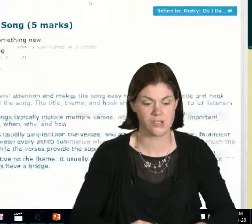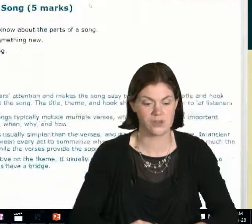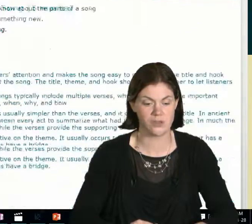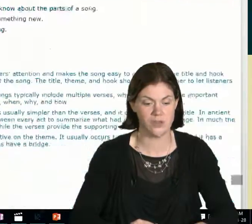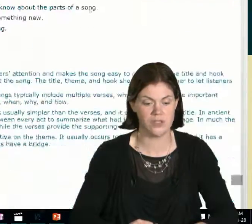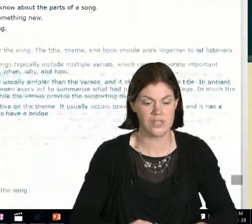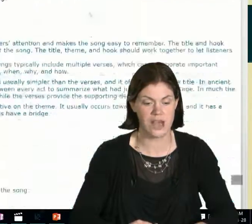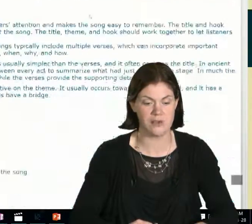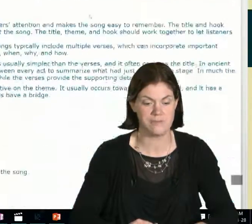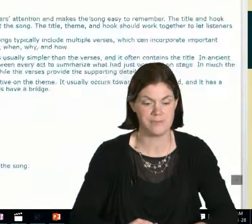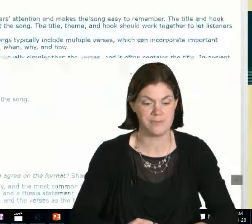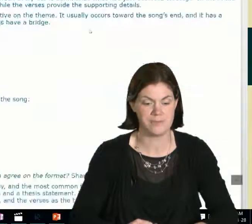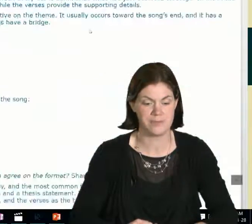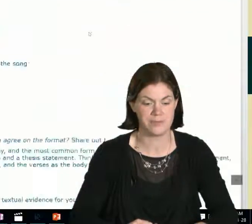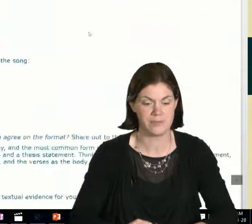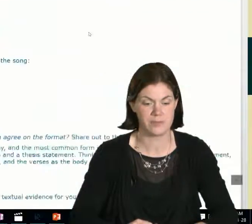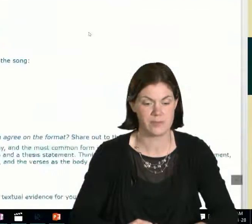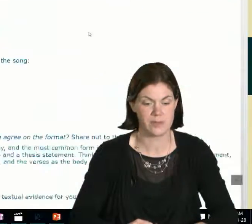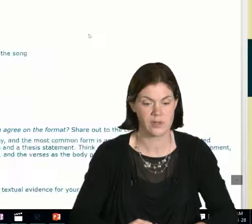and I'll scroll down.